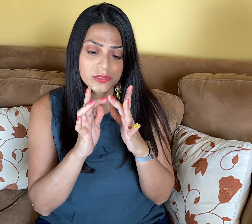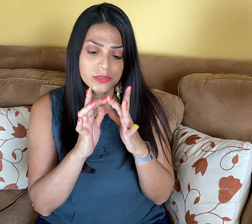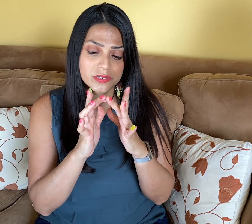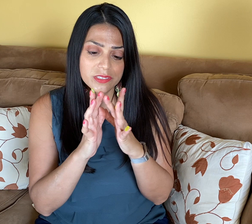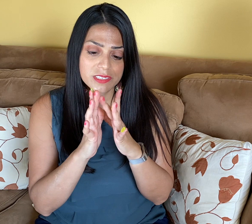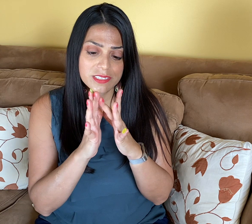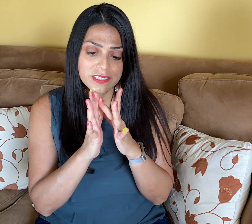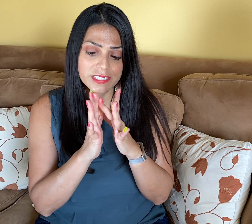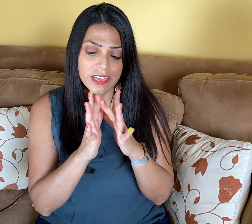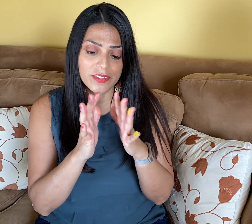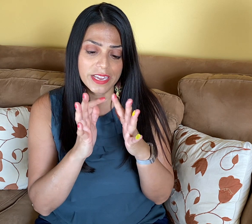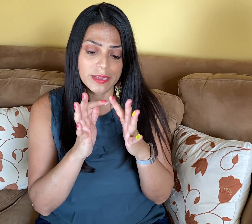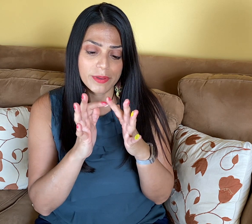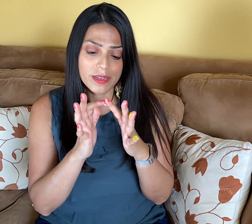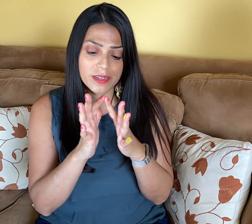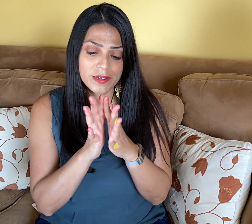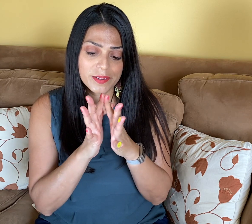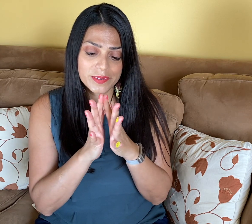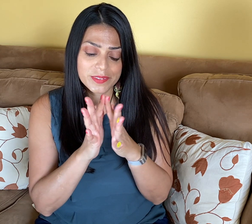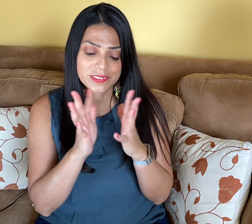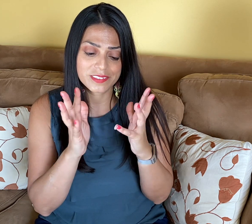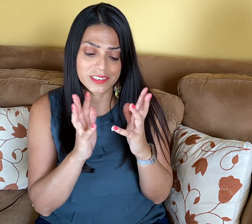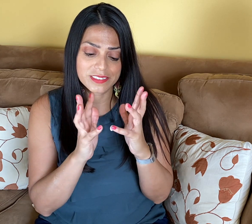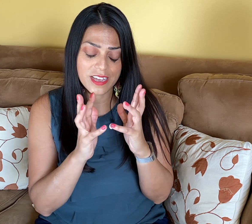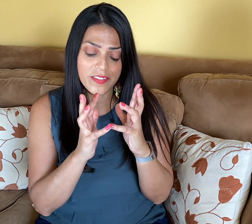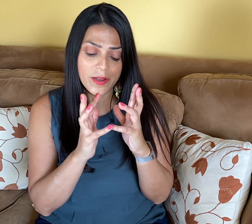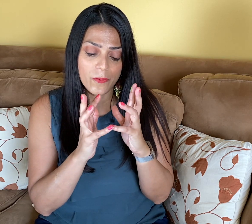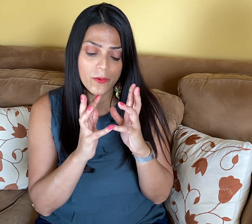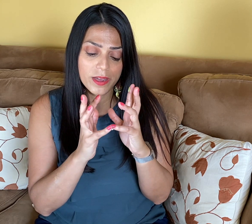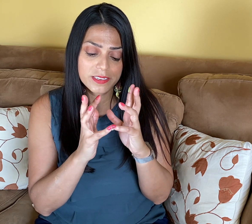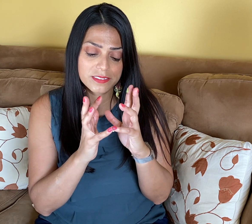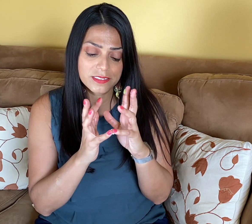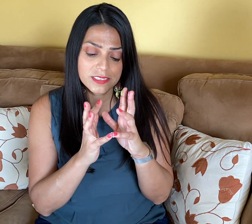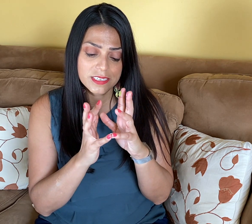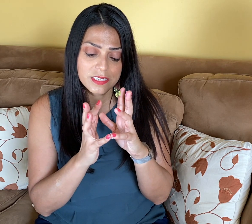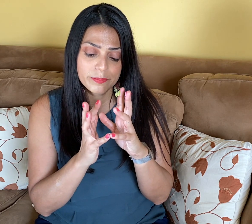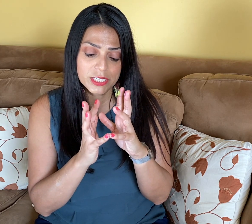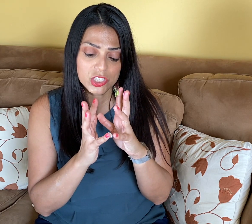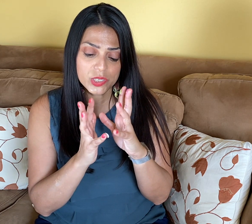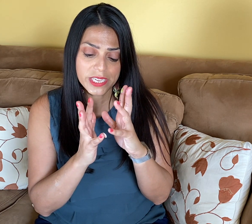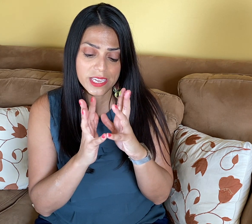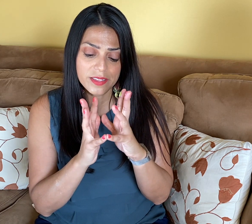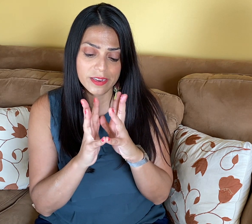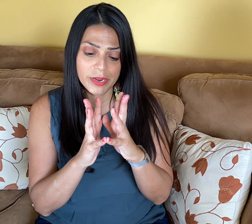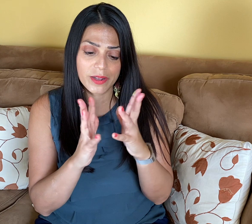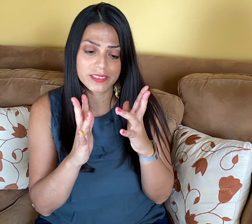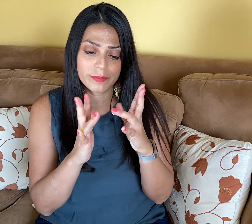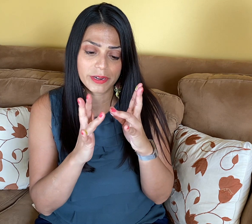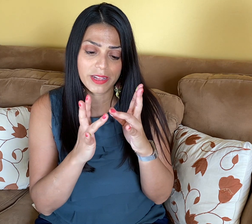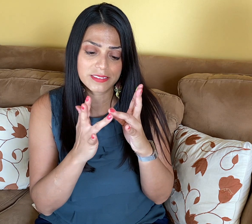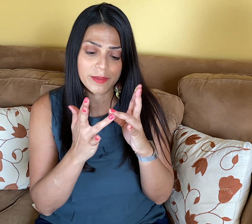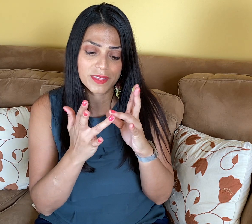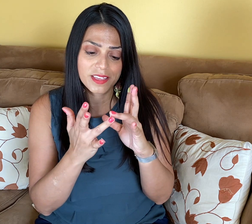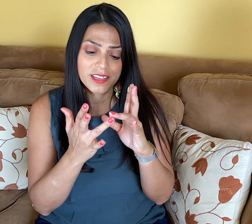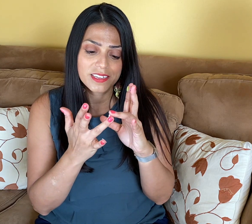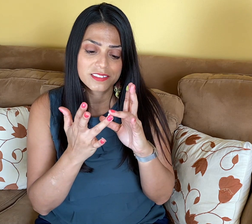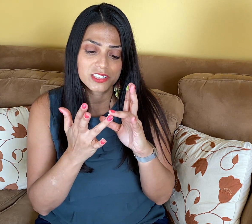onto the other ladybug. So you can tell that one is a little bit tricky. There we go, I did better that time. So you're going